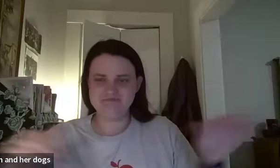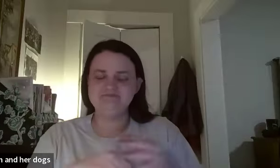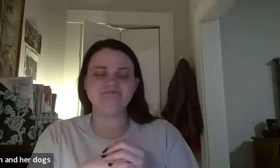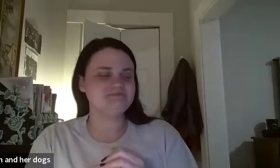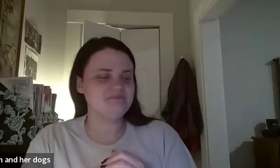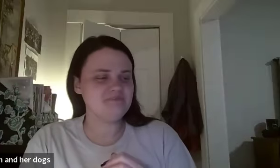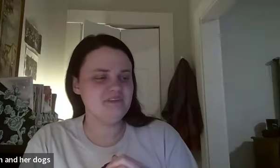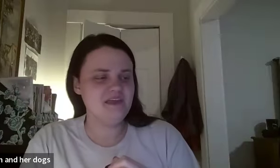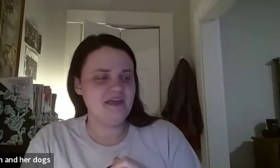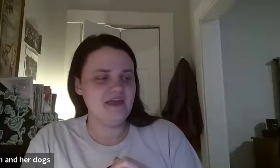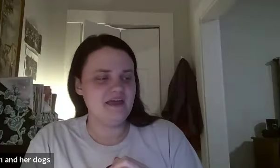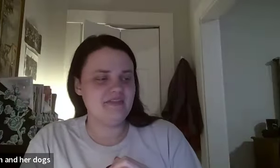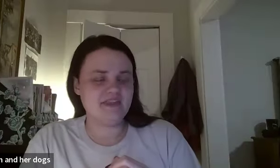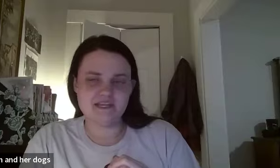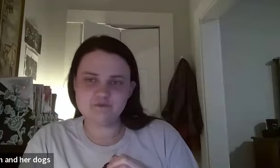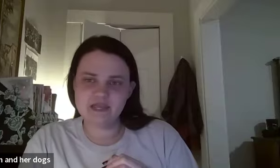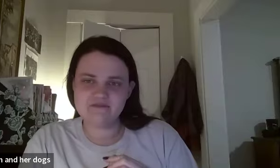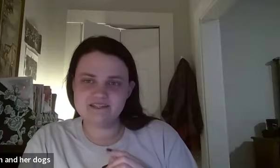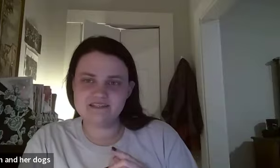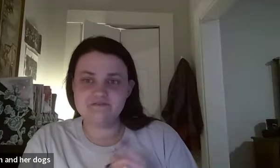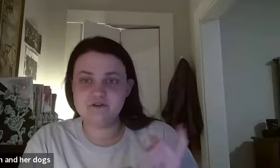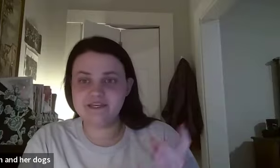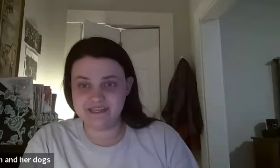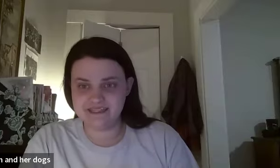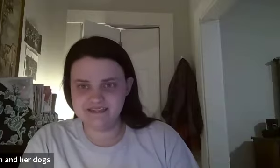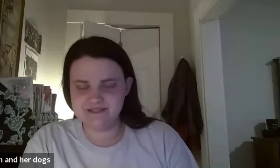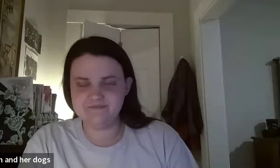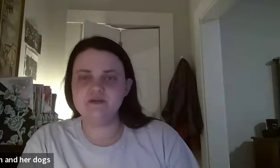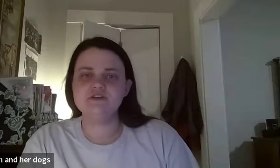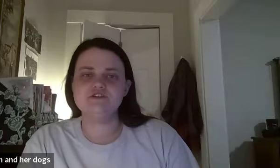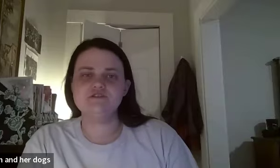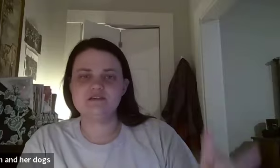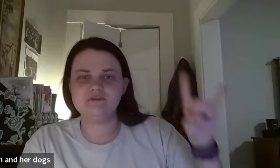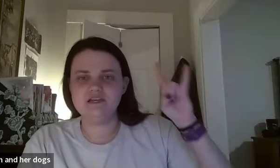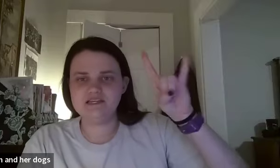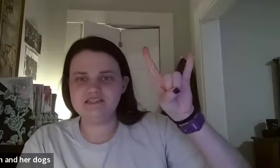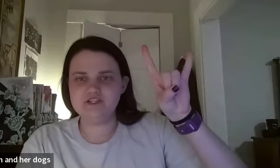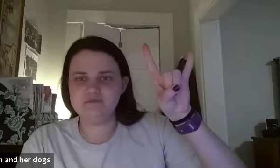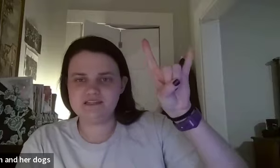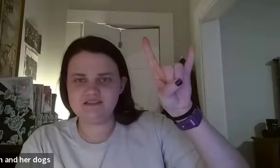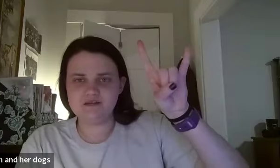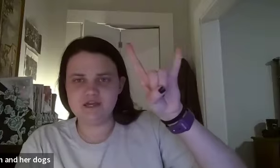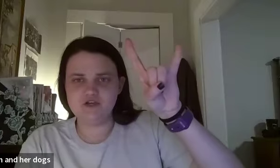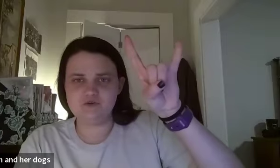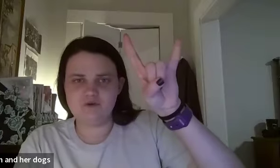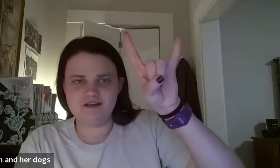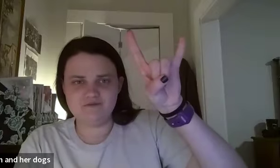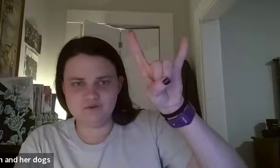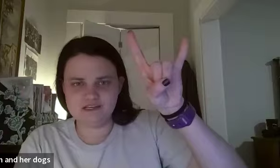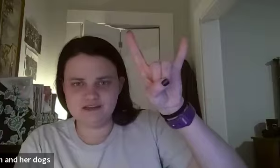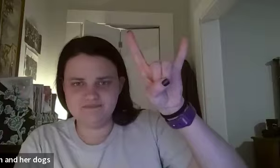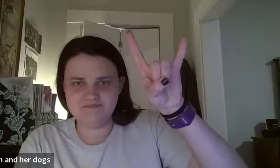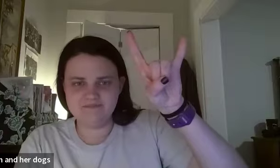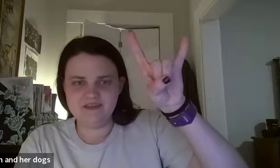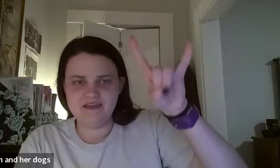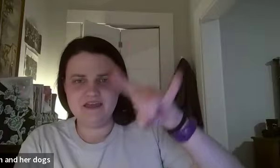Children. And then the next one we have is the sign for kids. So the sign for kids is you basically make your rock and roll sign